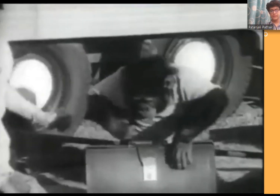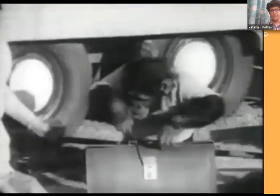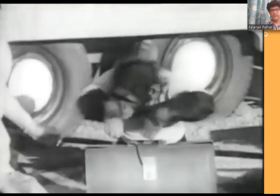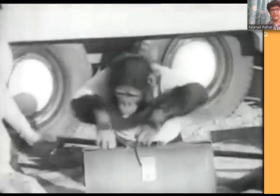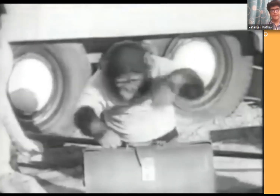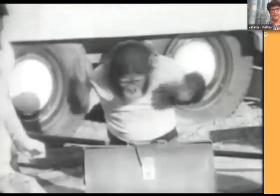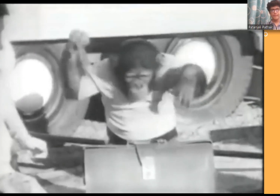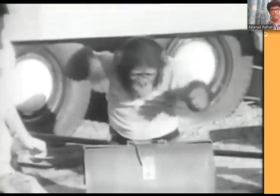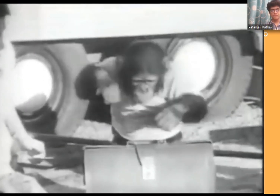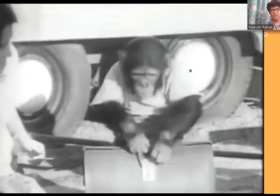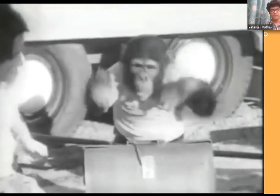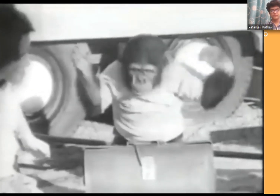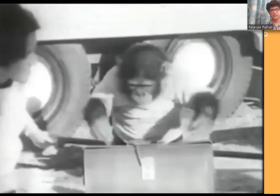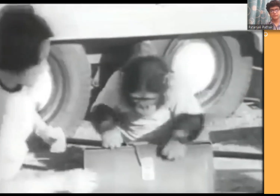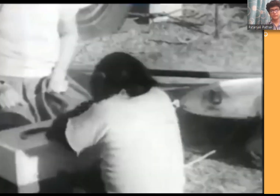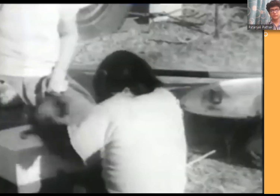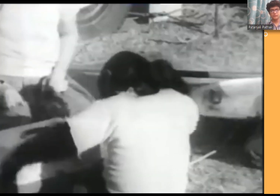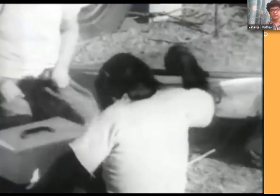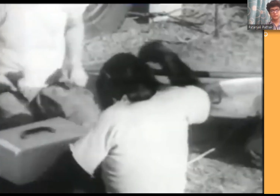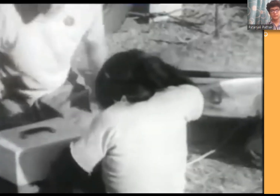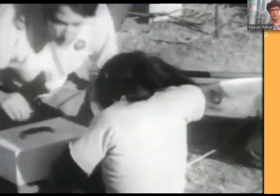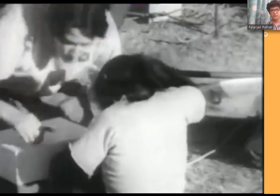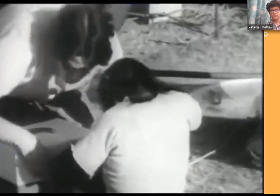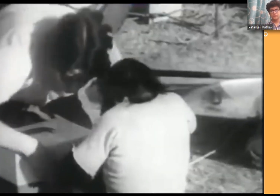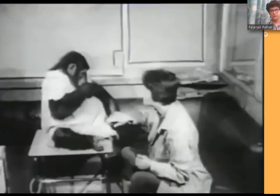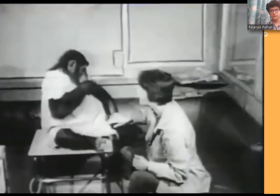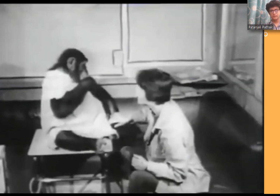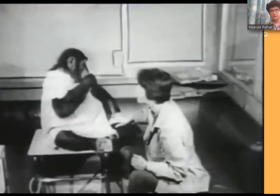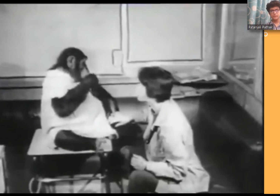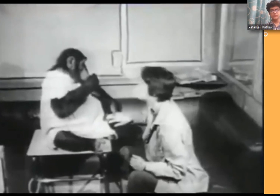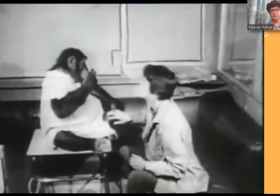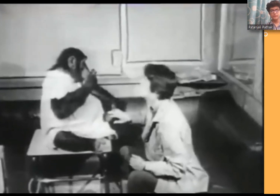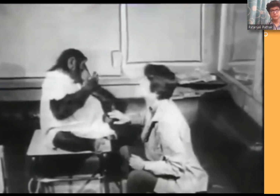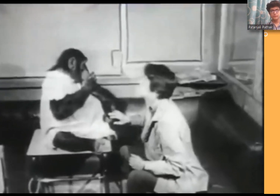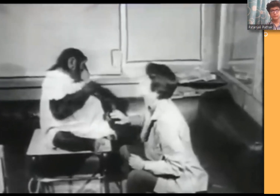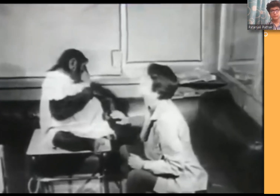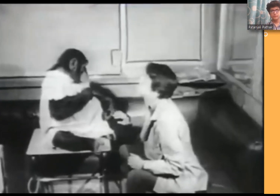Open, hurry. open, open. Good, good, good me.